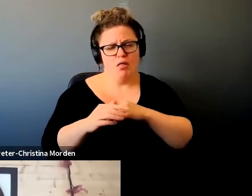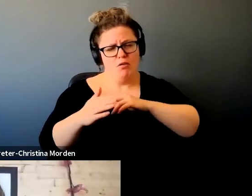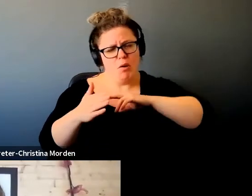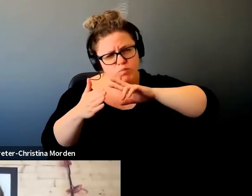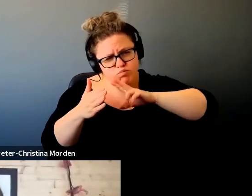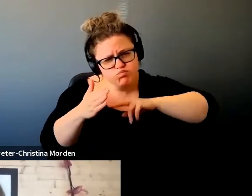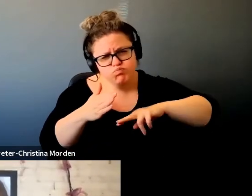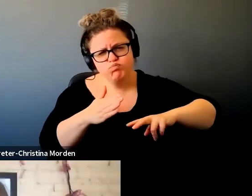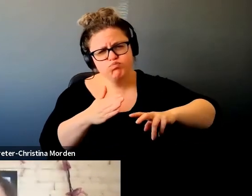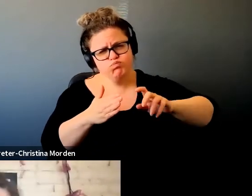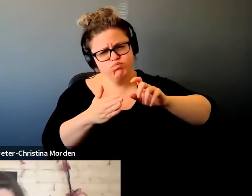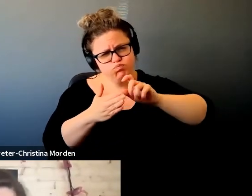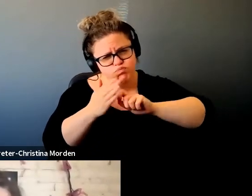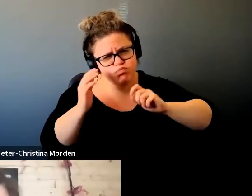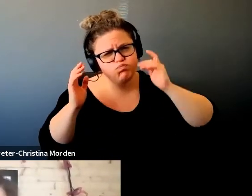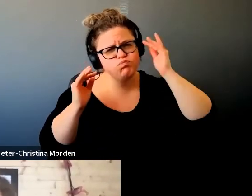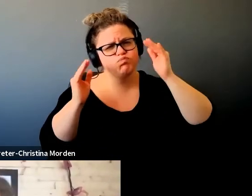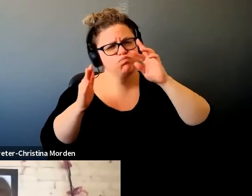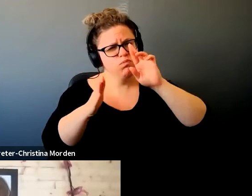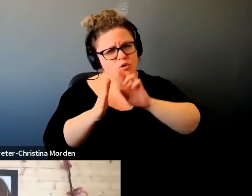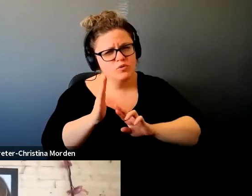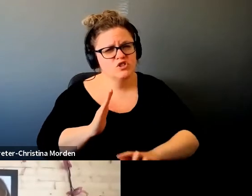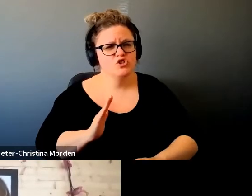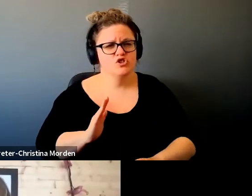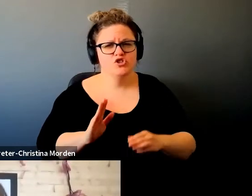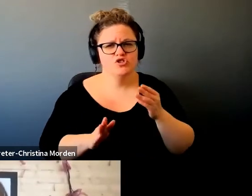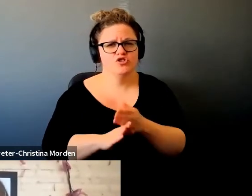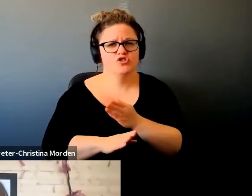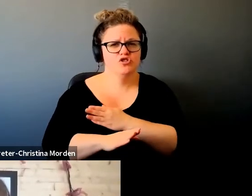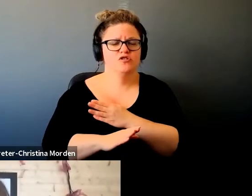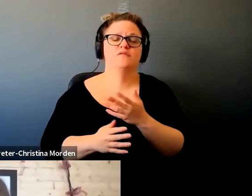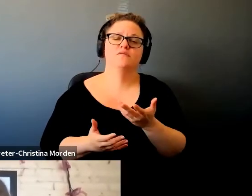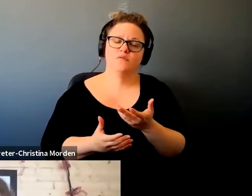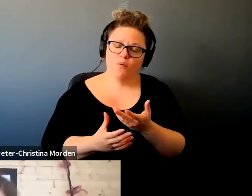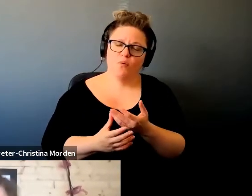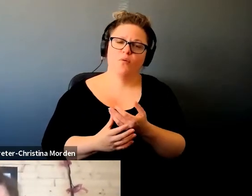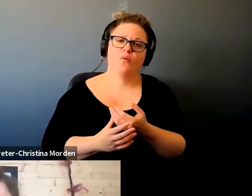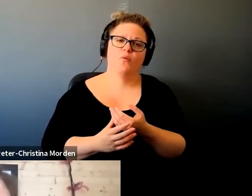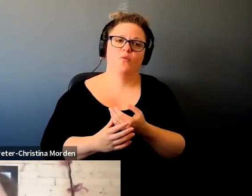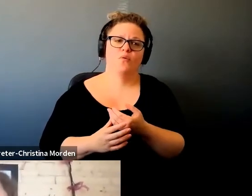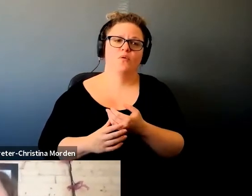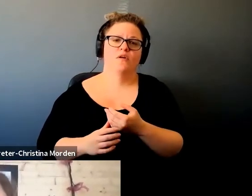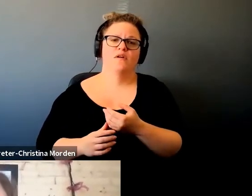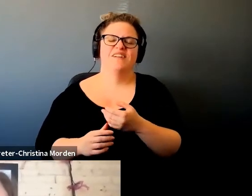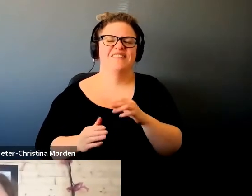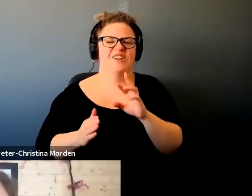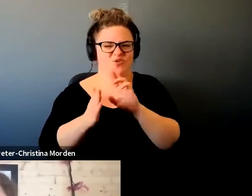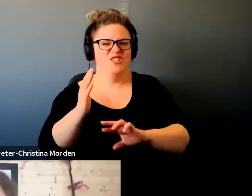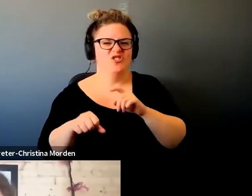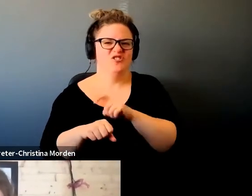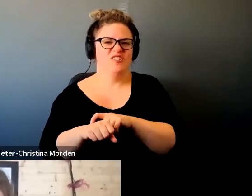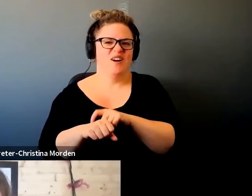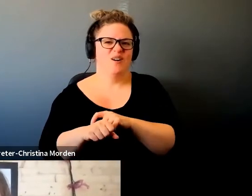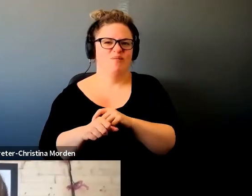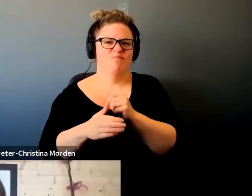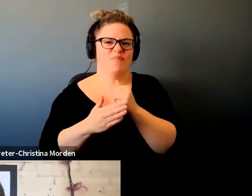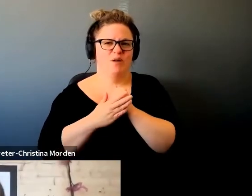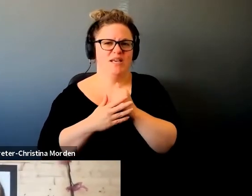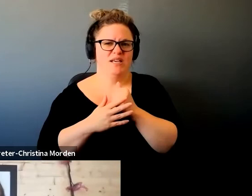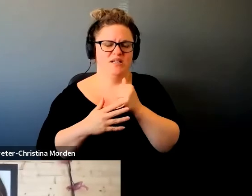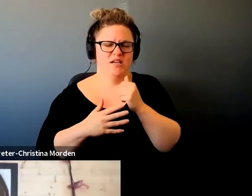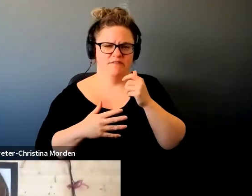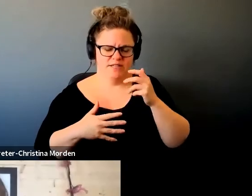writing and thinking all behind. So I use that sort of as my cushion and also to distract me from my